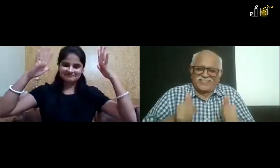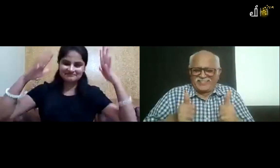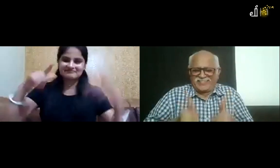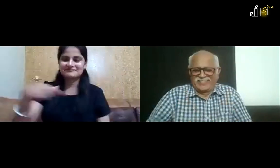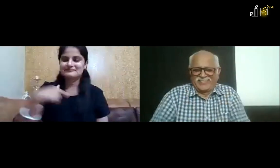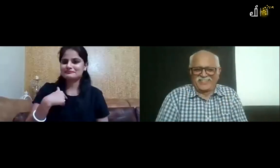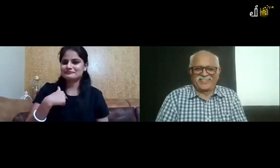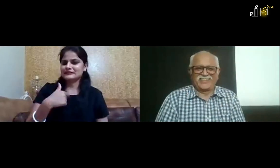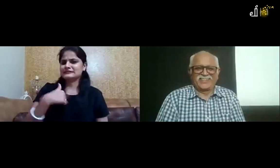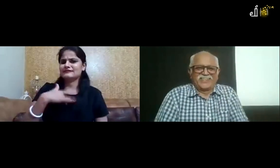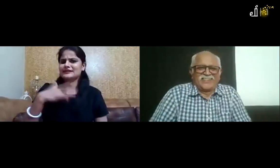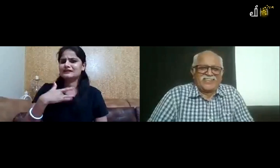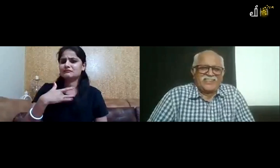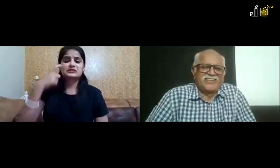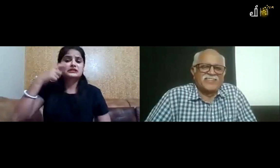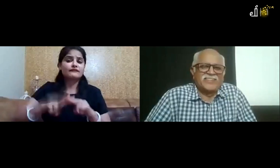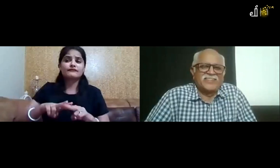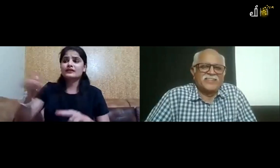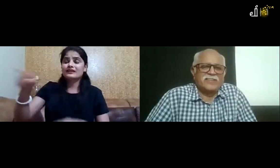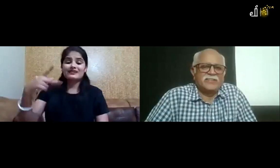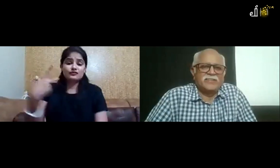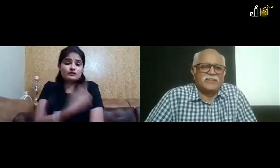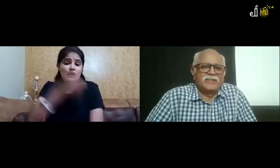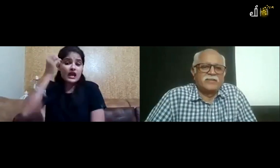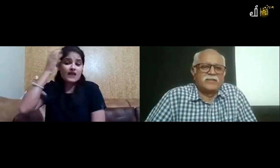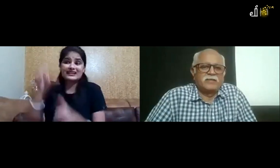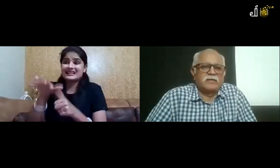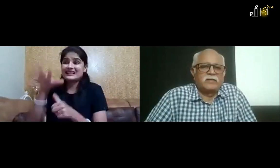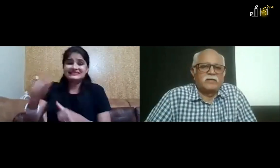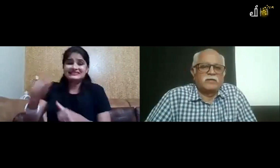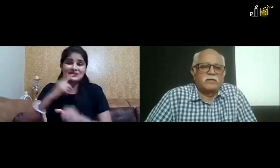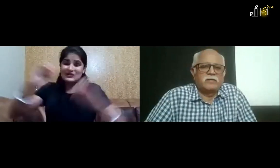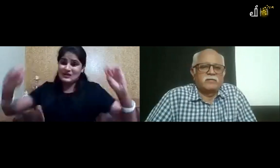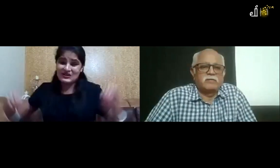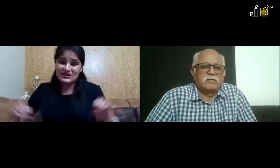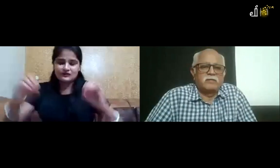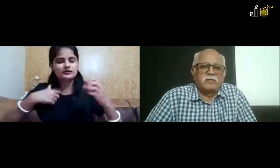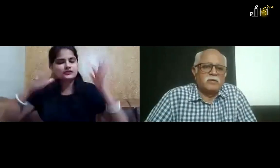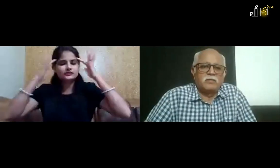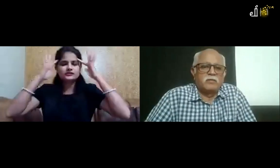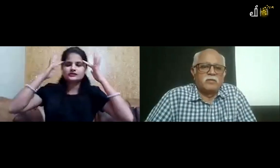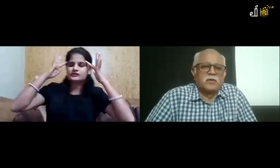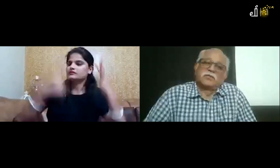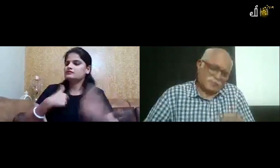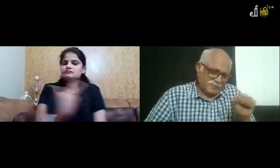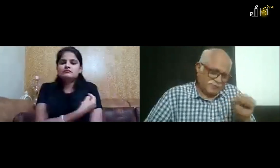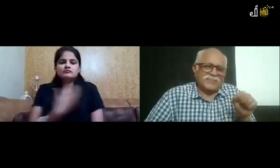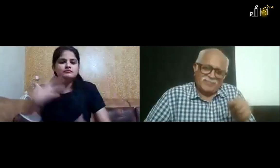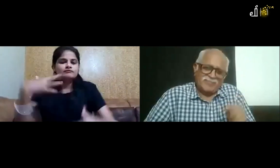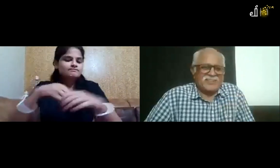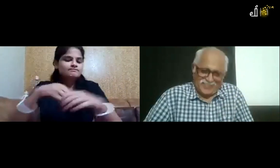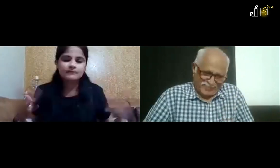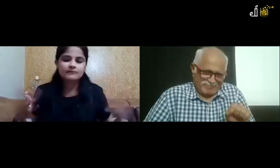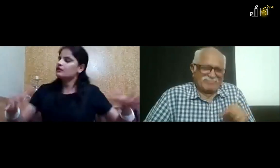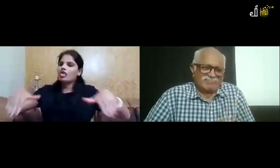That's great. Waving hands for you. And also, I felt like, if there is no access, that would have been a